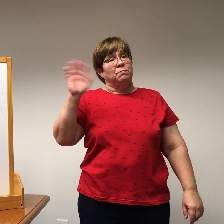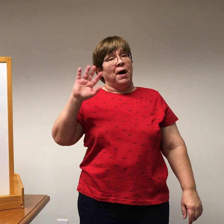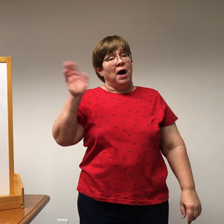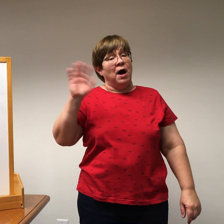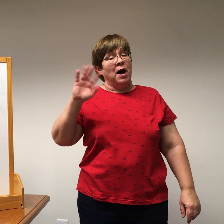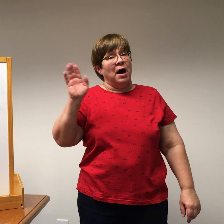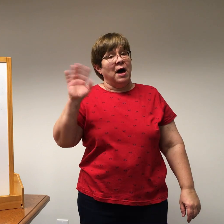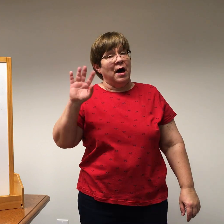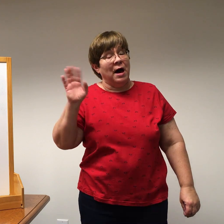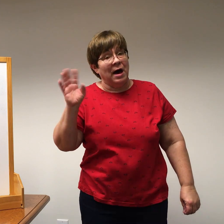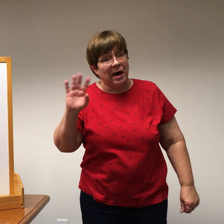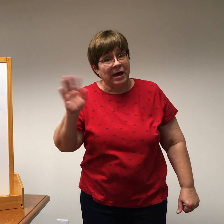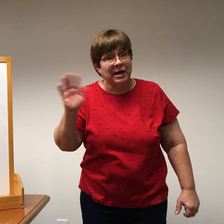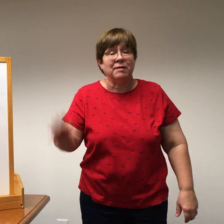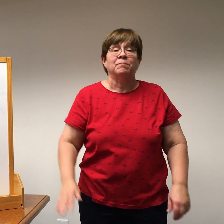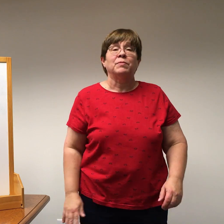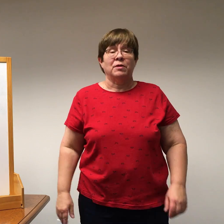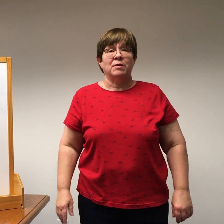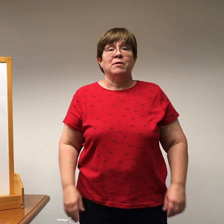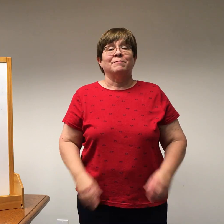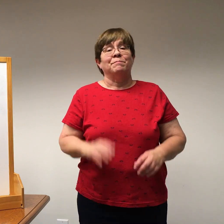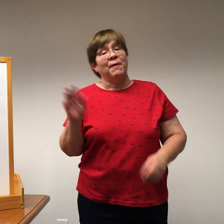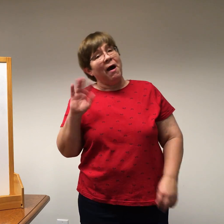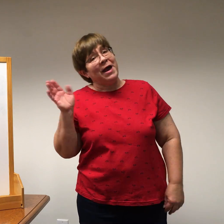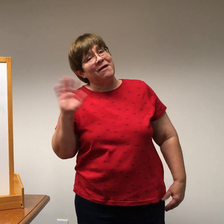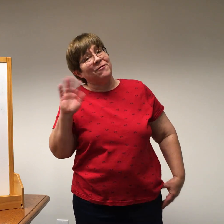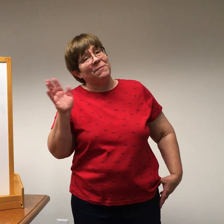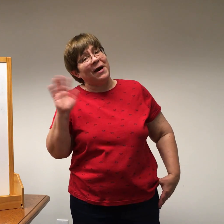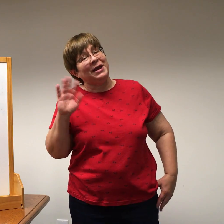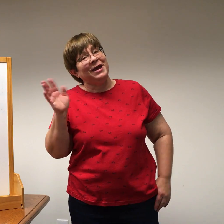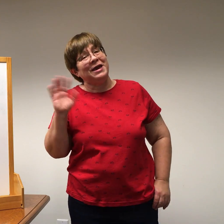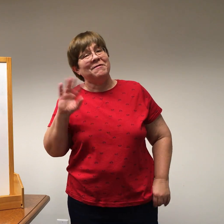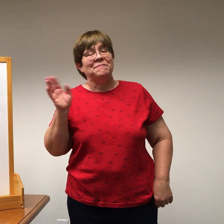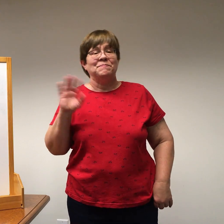goodbye. Bye, everybody.